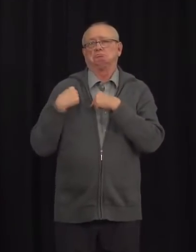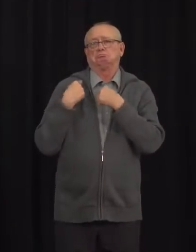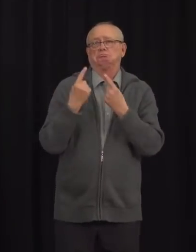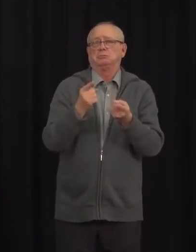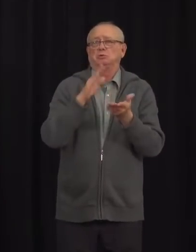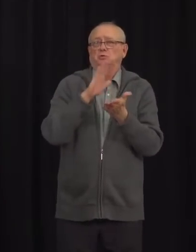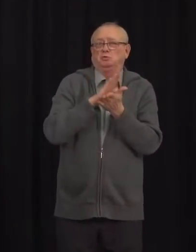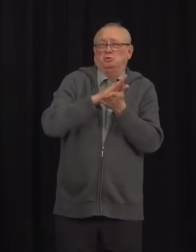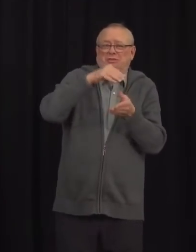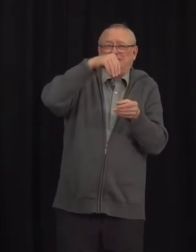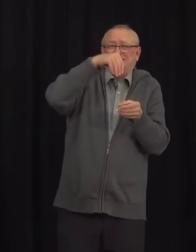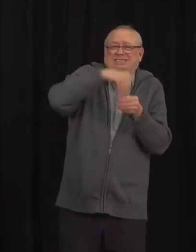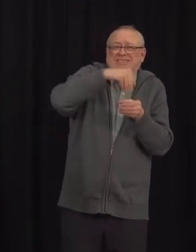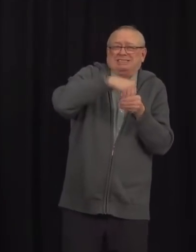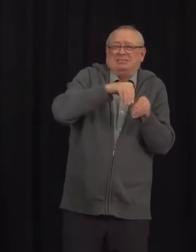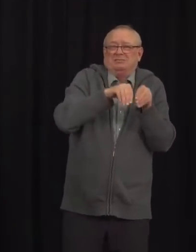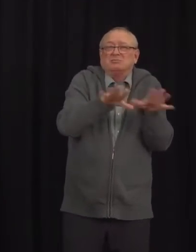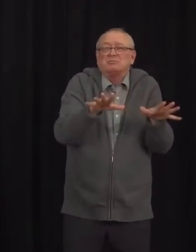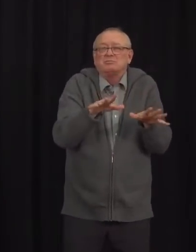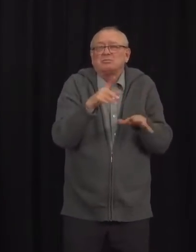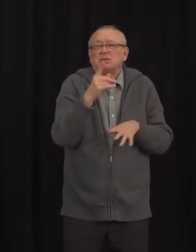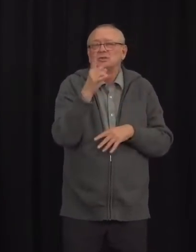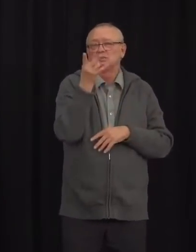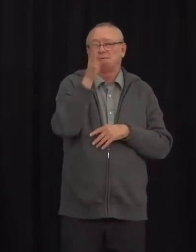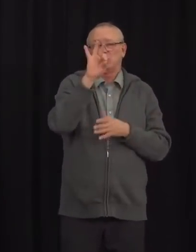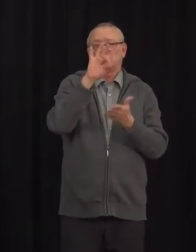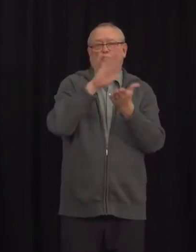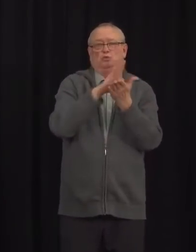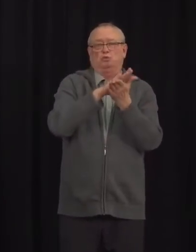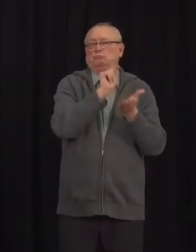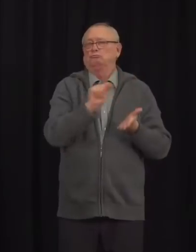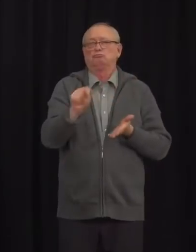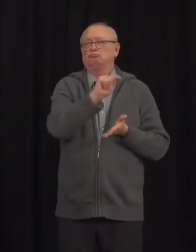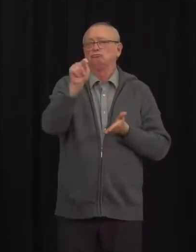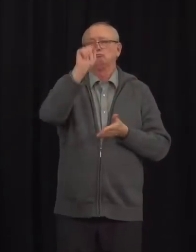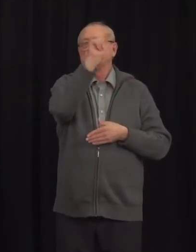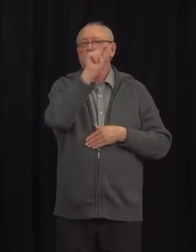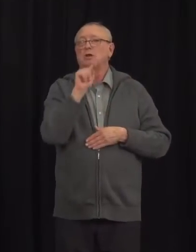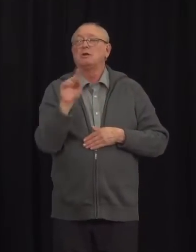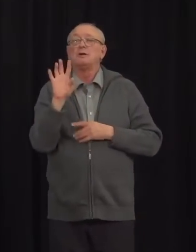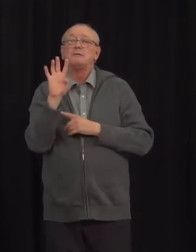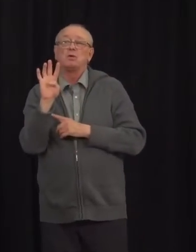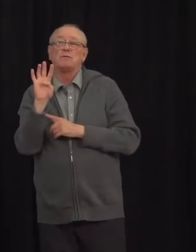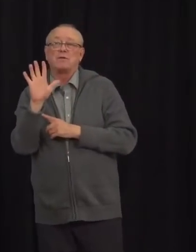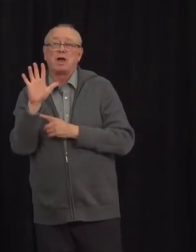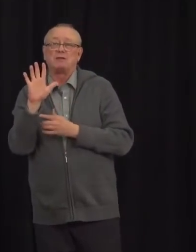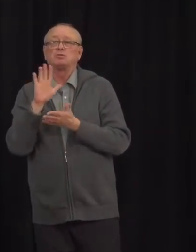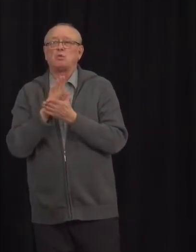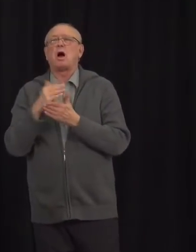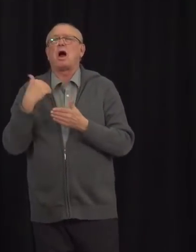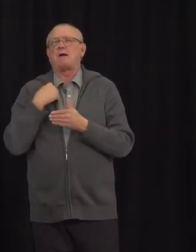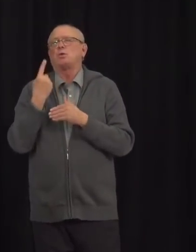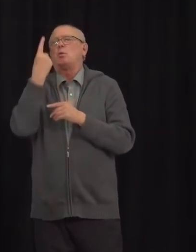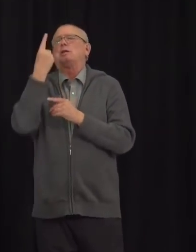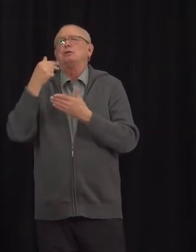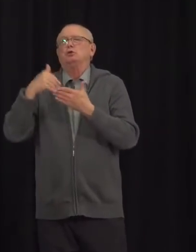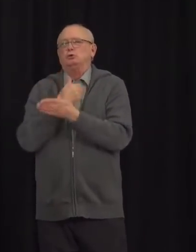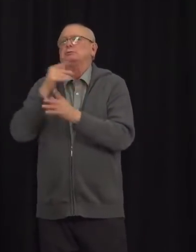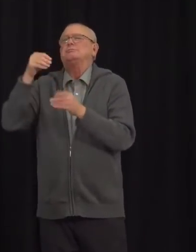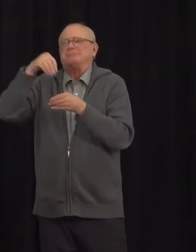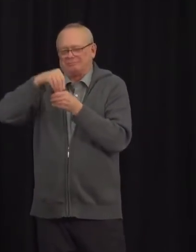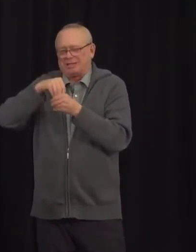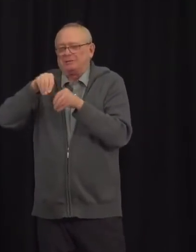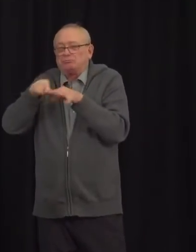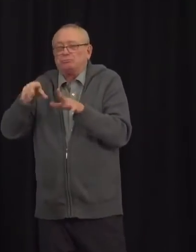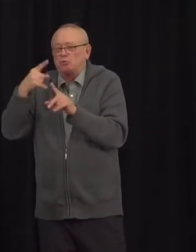in 79 schools. Of these, 45 have had only one new case result. These are